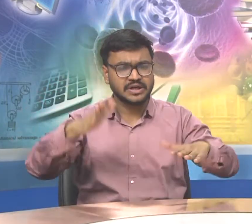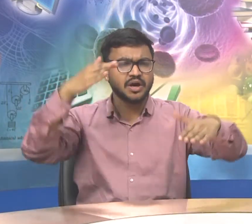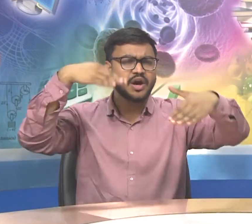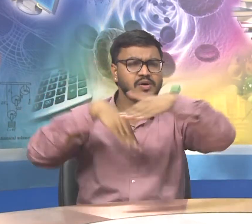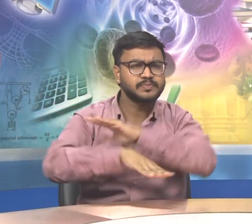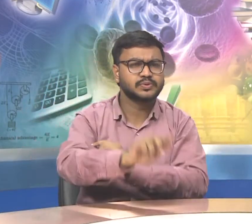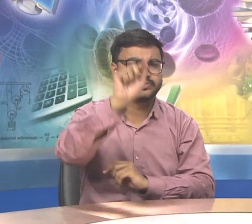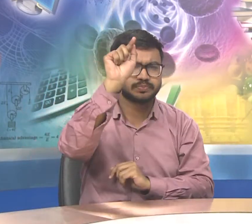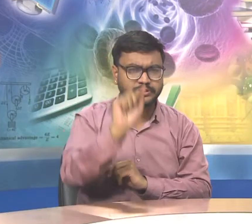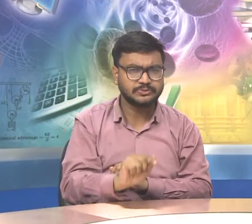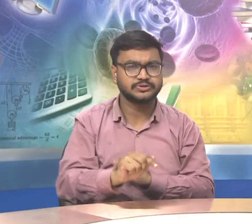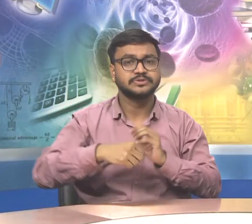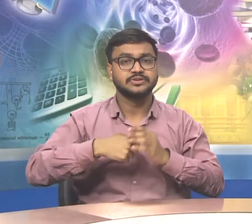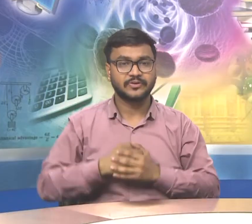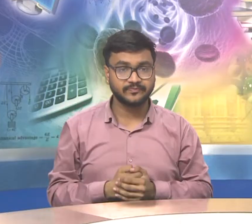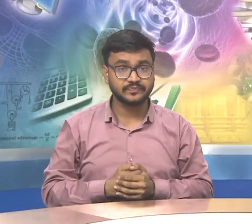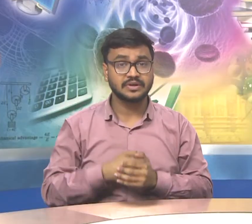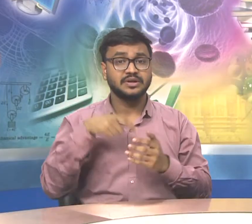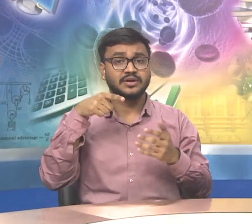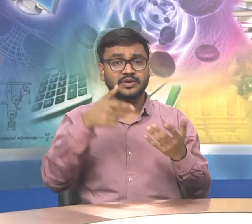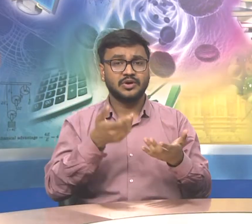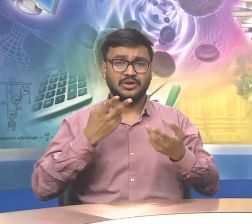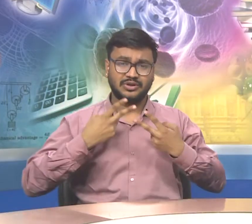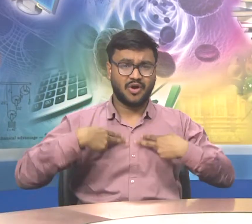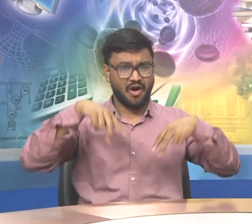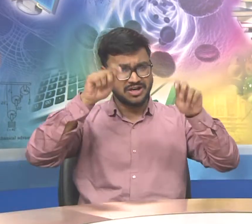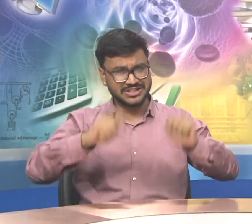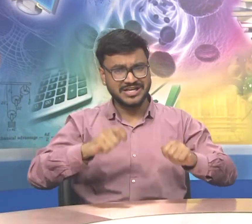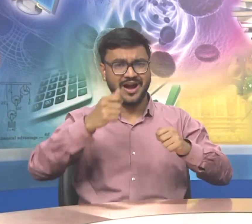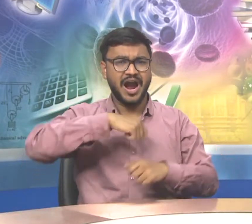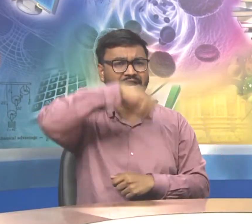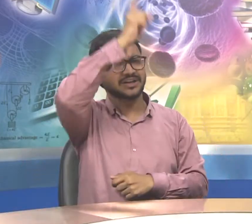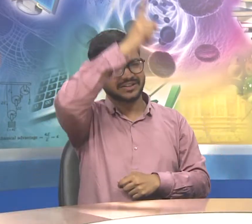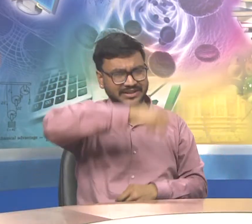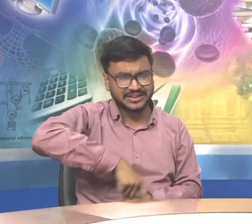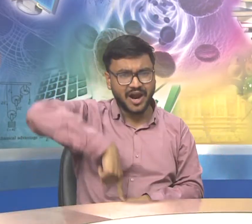Outcomes. After study this lesson, learners